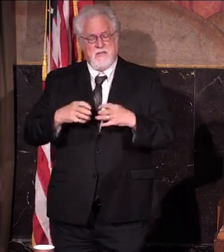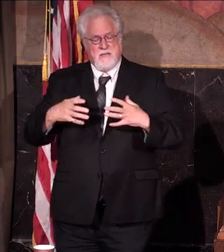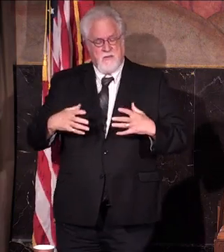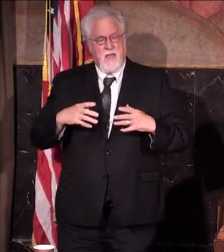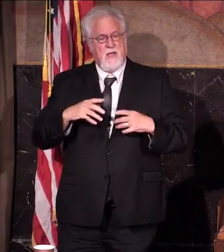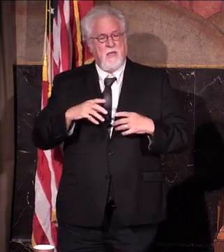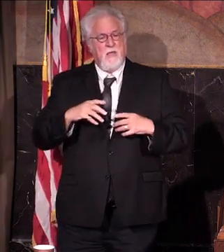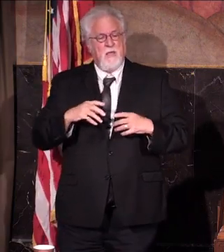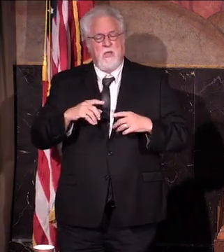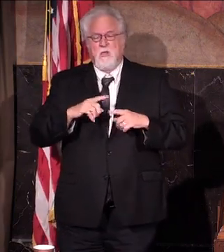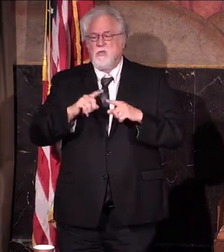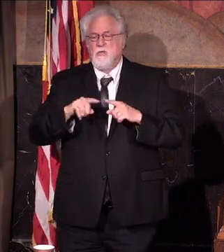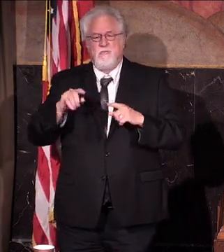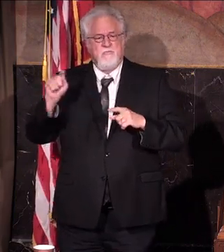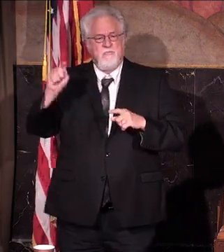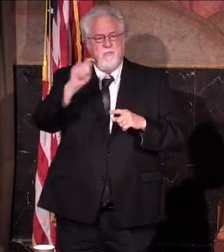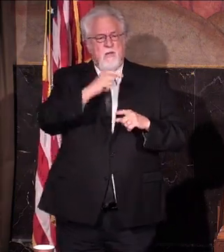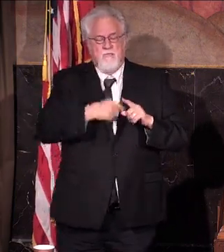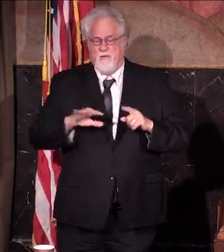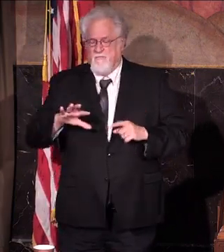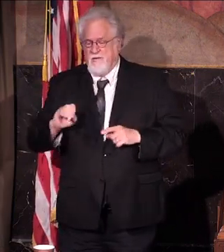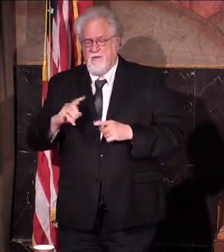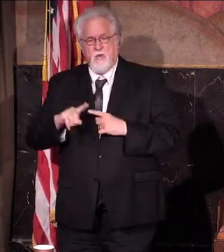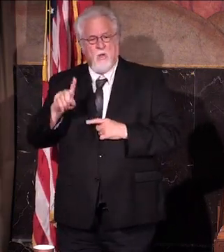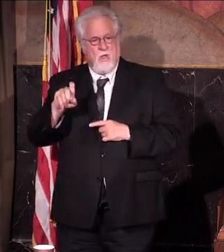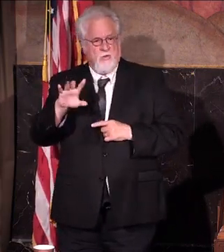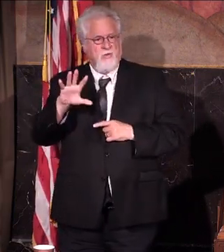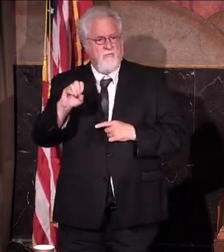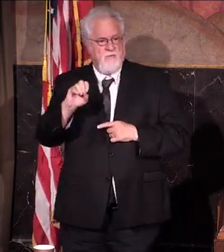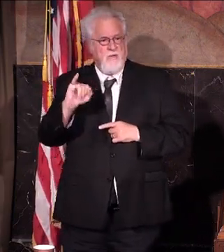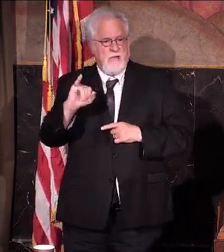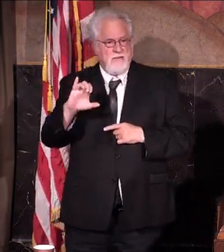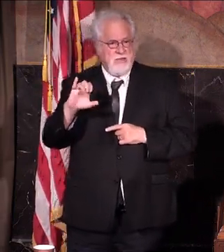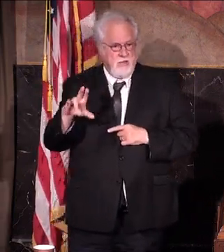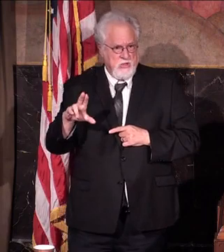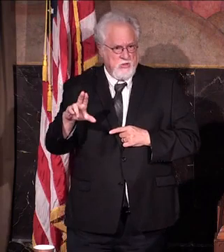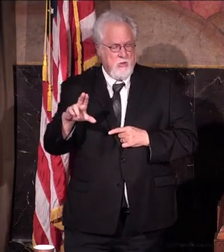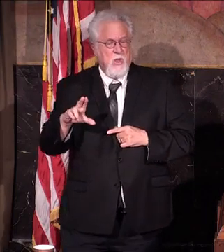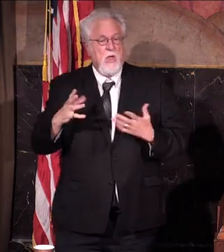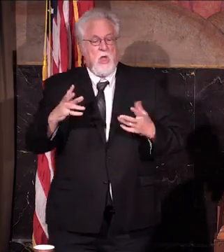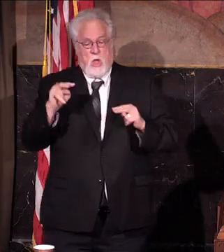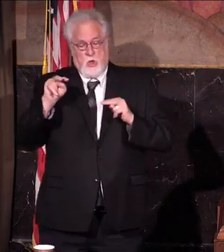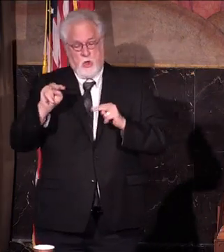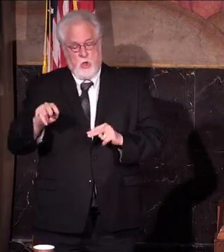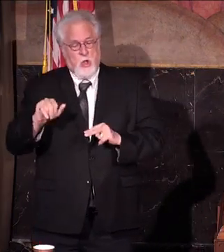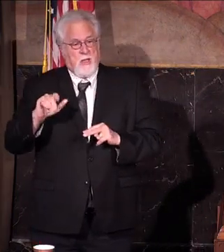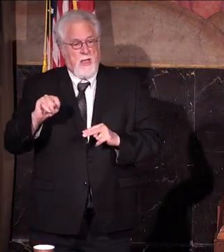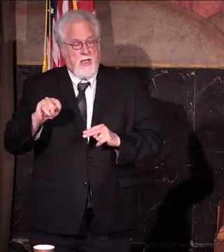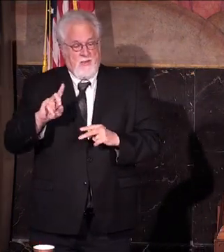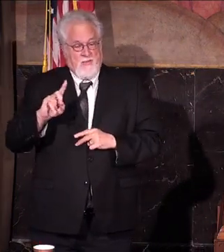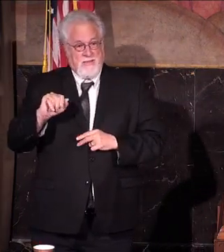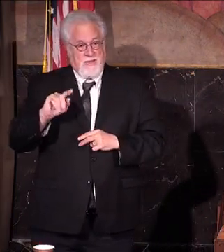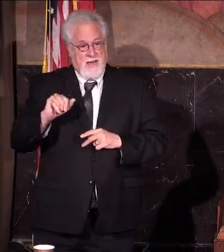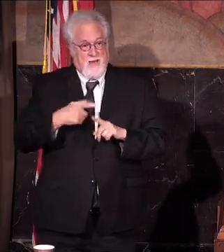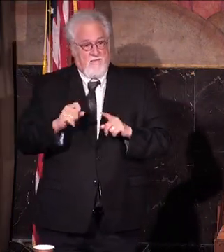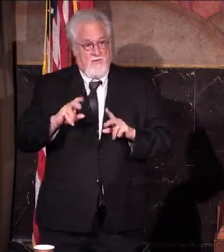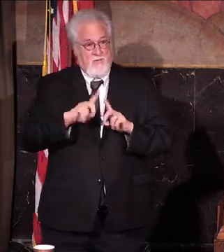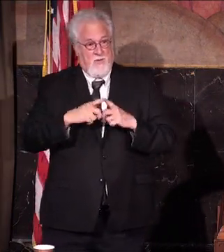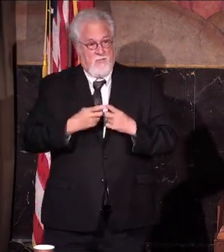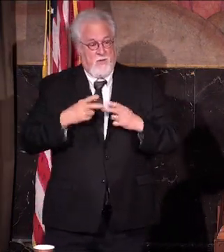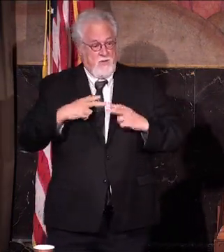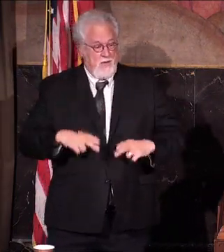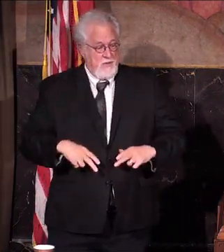through various modalities from 50 to 150 ICU beds. So if you look at the data from the Department of